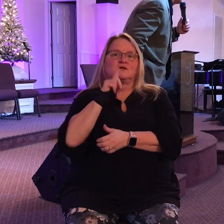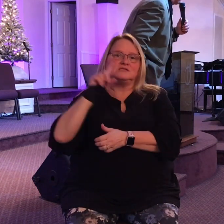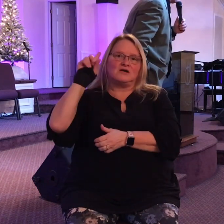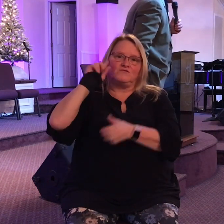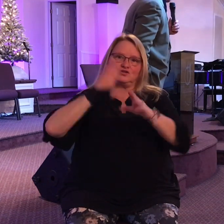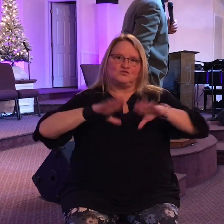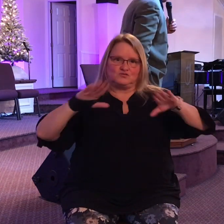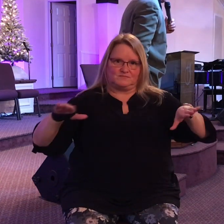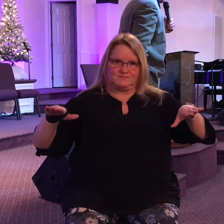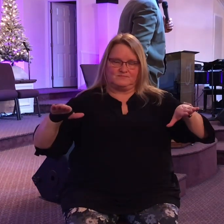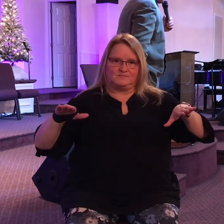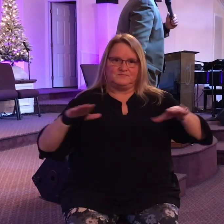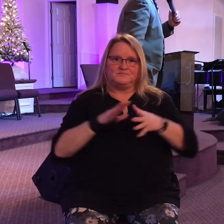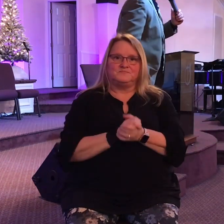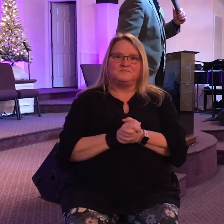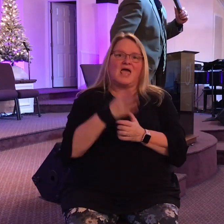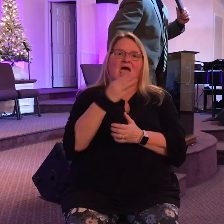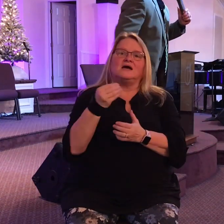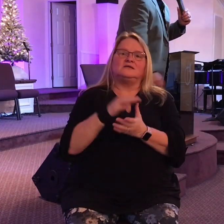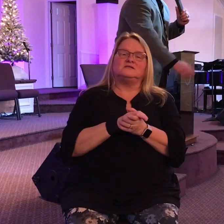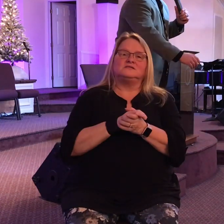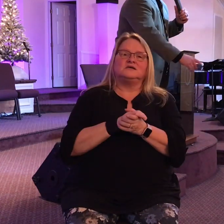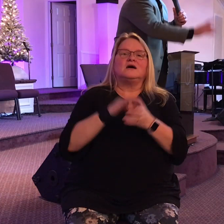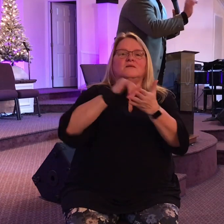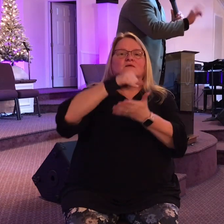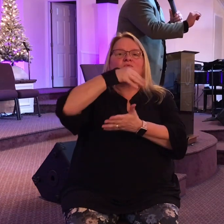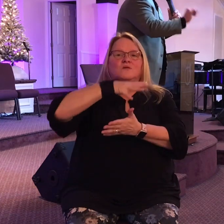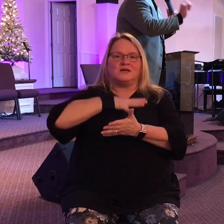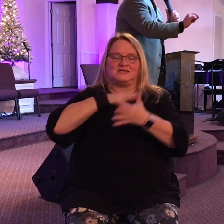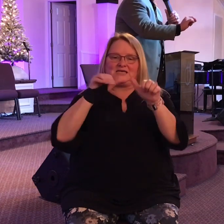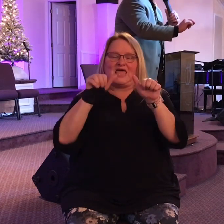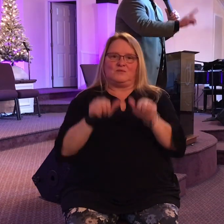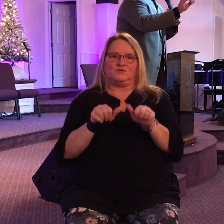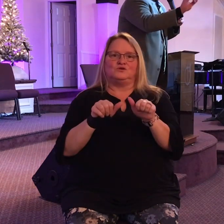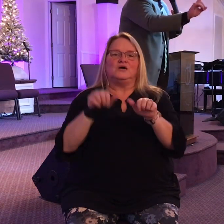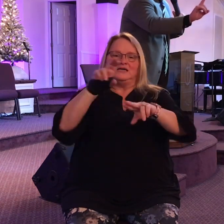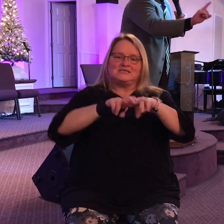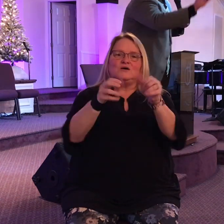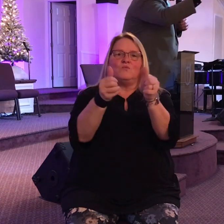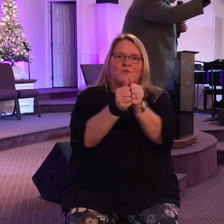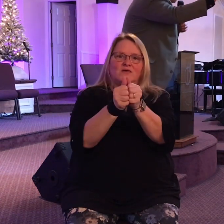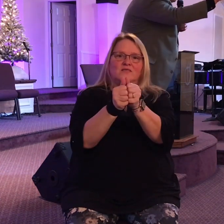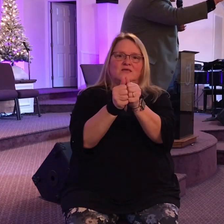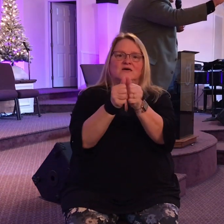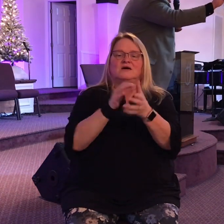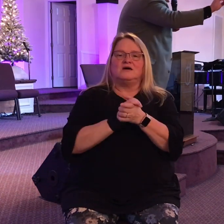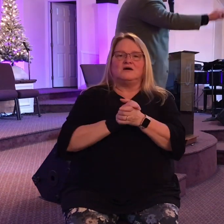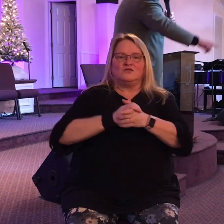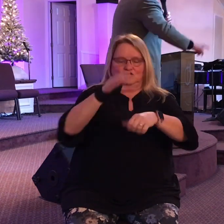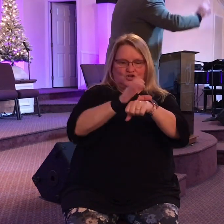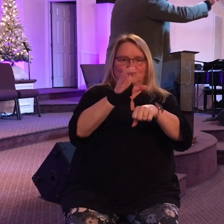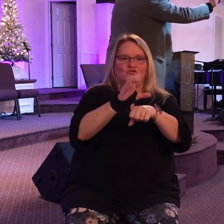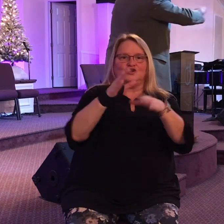deaf children, and she is able to sit there with them and have church from Charlotte, North